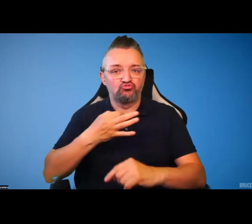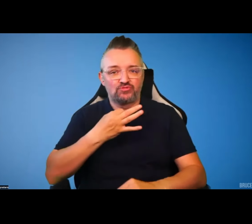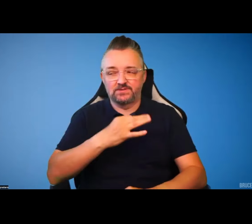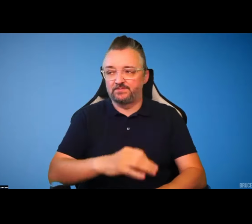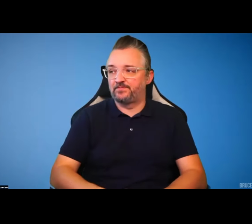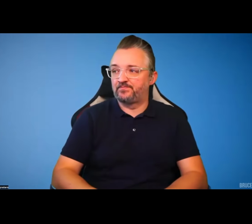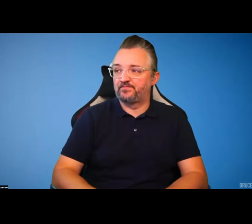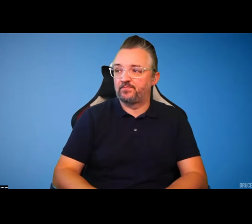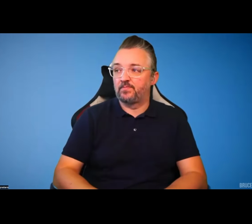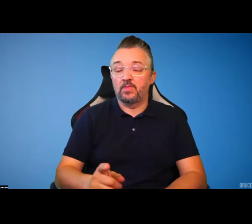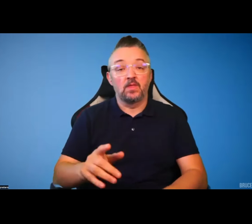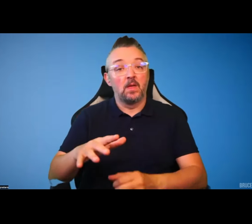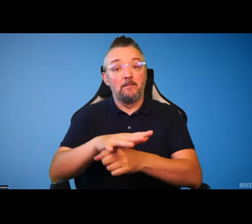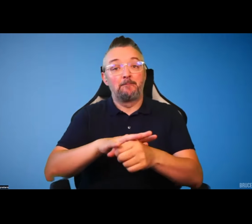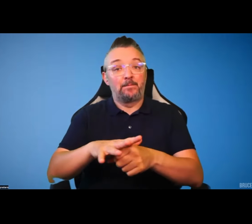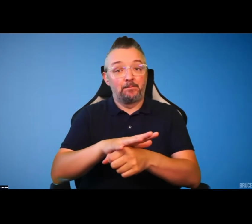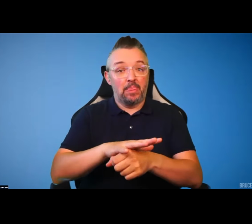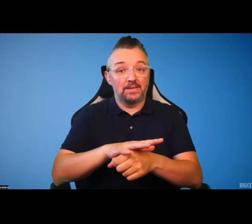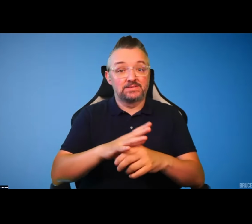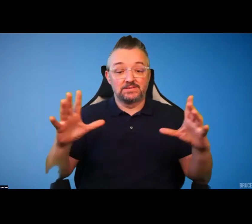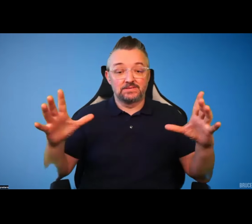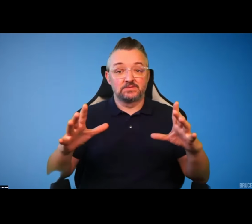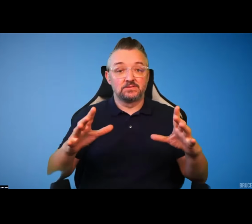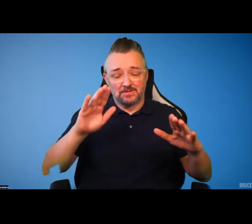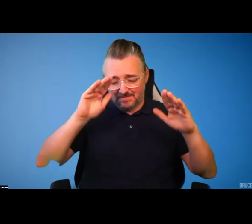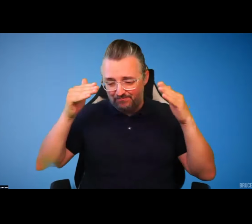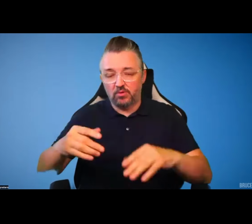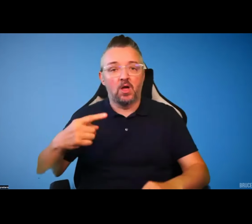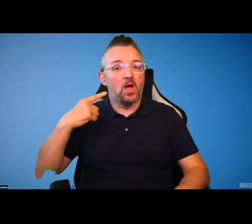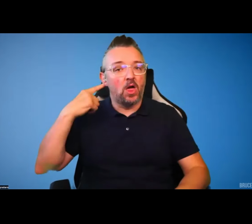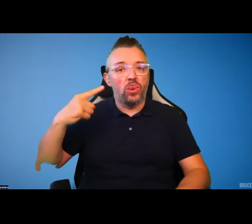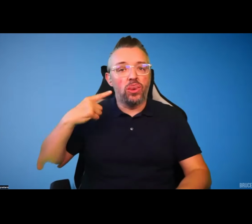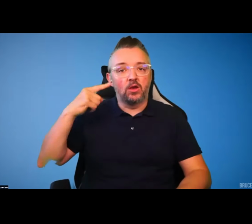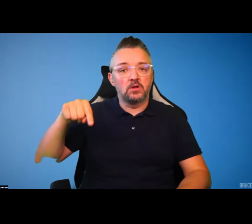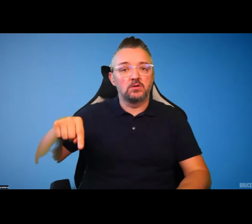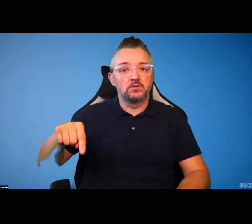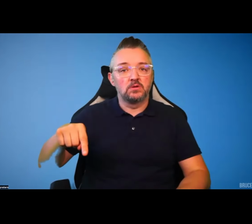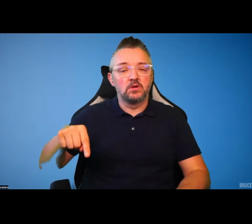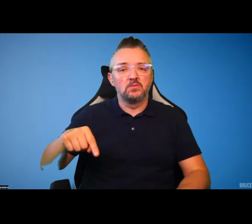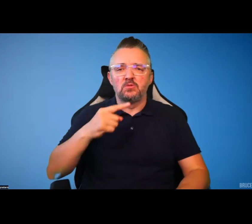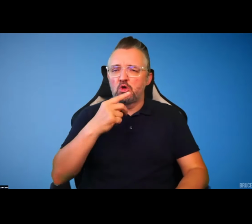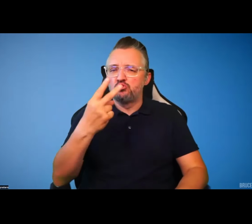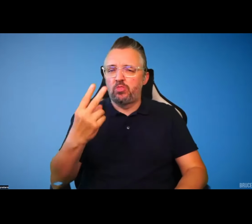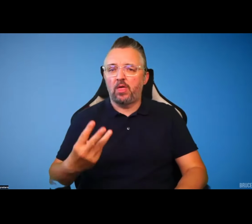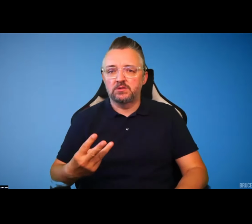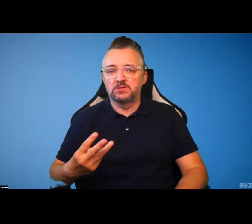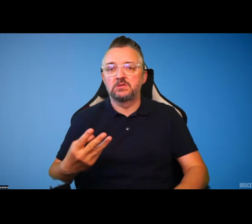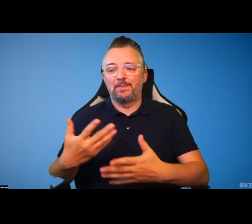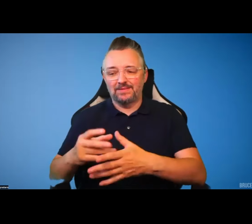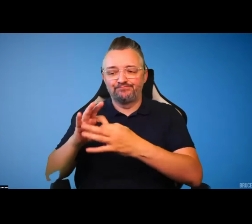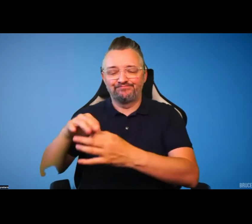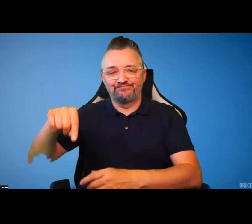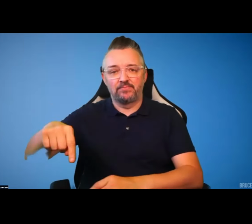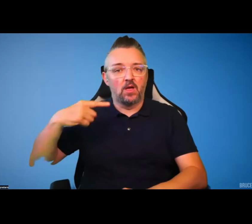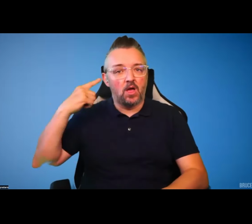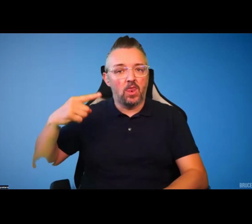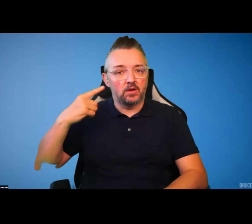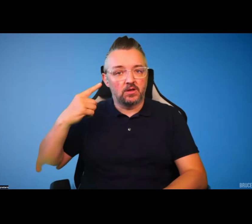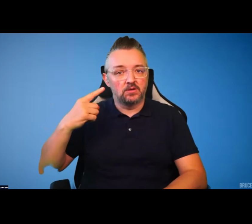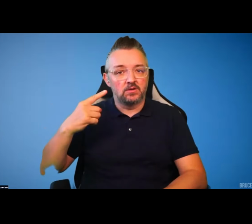terms of place, the outbreak has been very focused on London. About 2/3 to 3/4 of cases have been associated with London, and not just